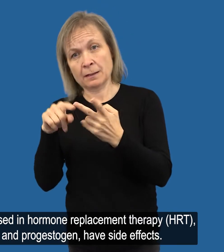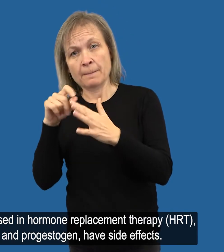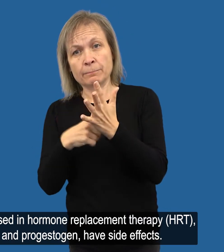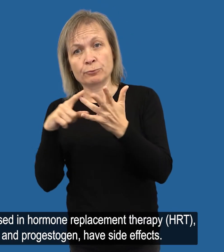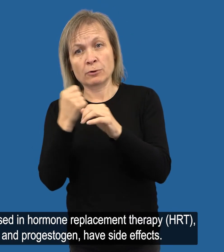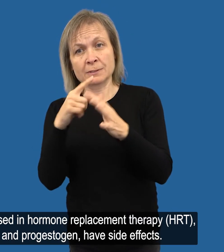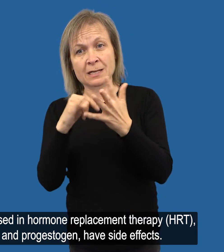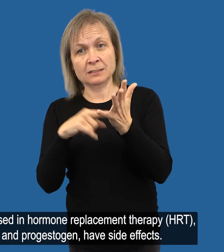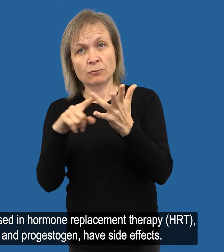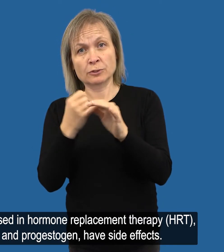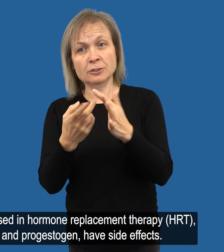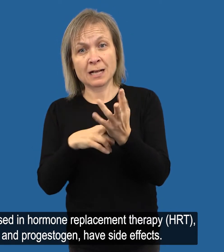effects.